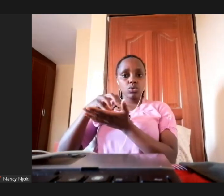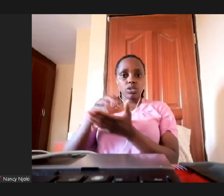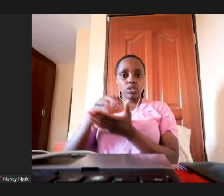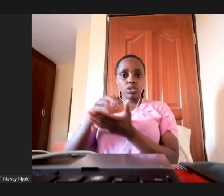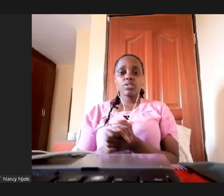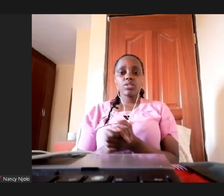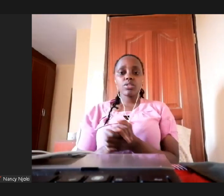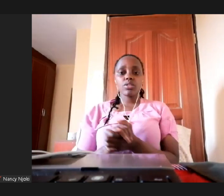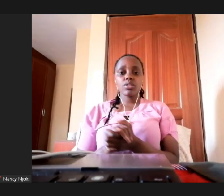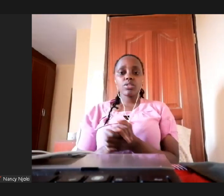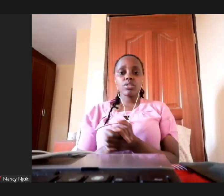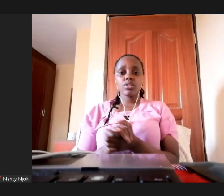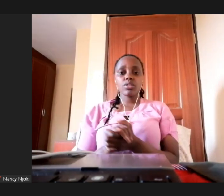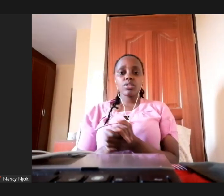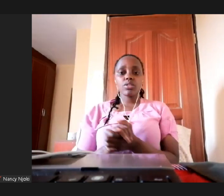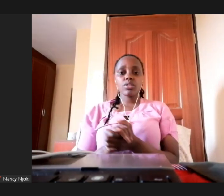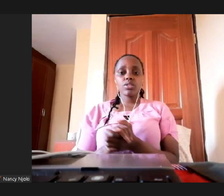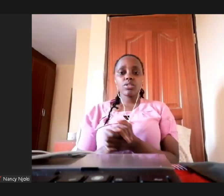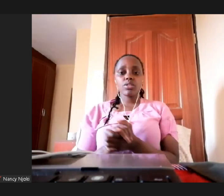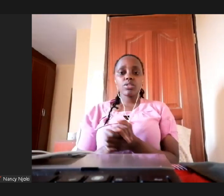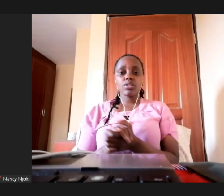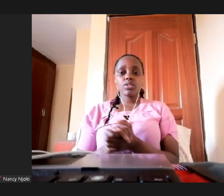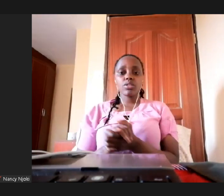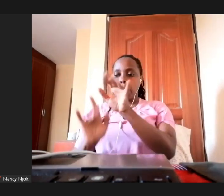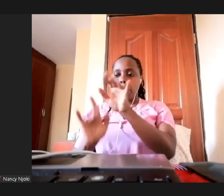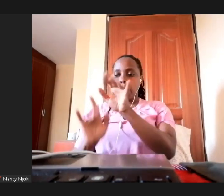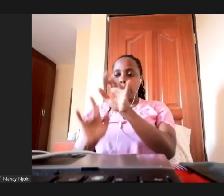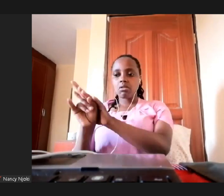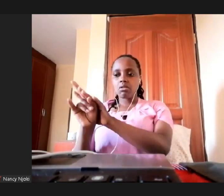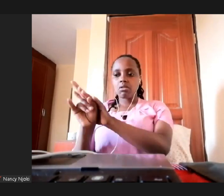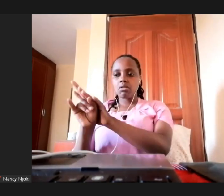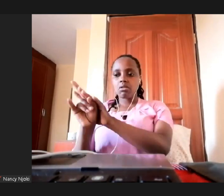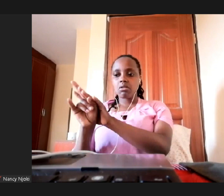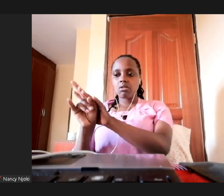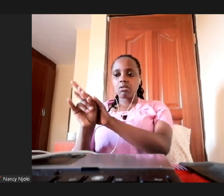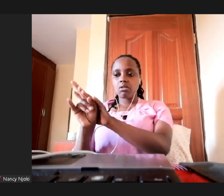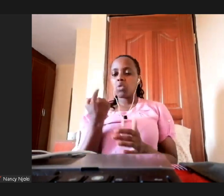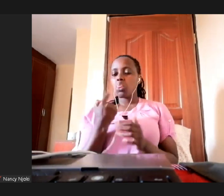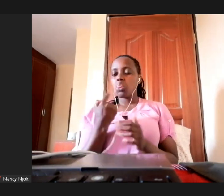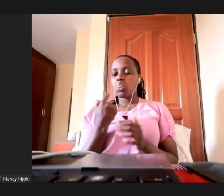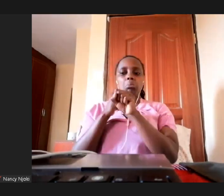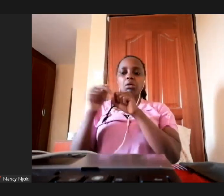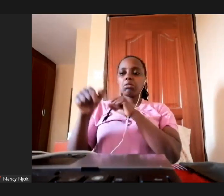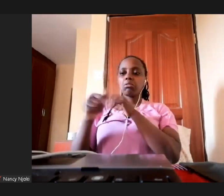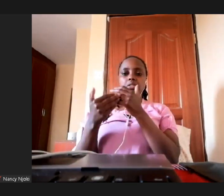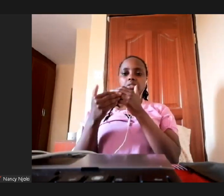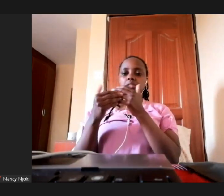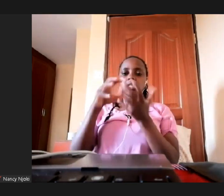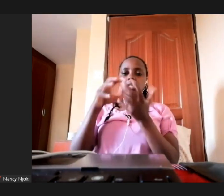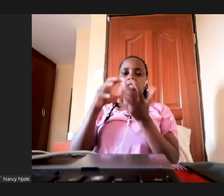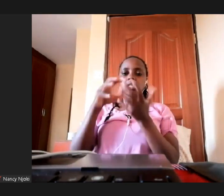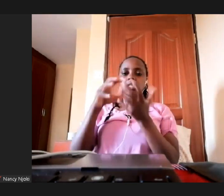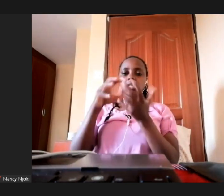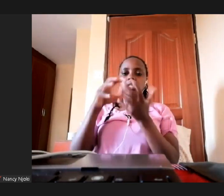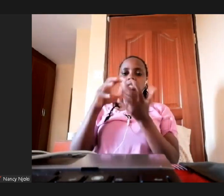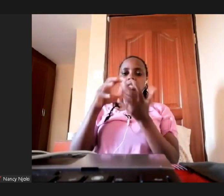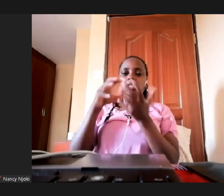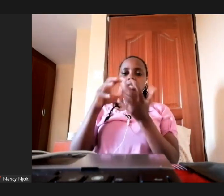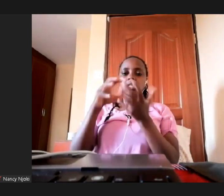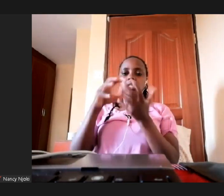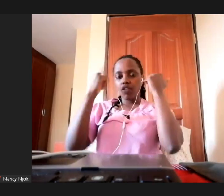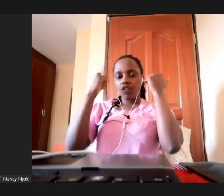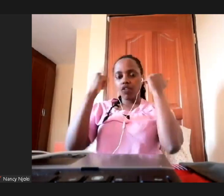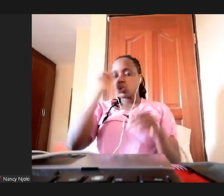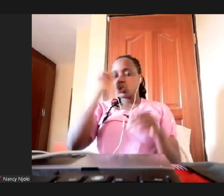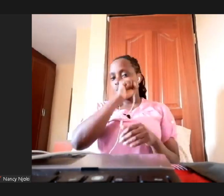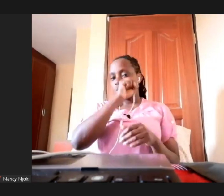situations. Furthermore, the COVID-19 pandemic has only worsened the vulnerability of street children. In the